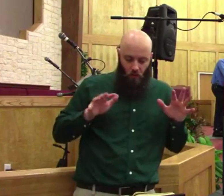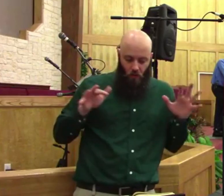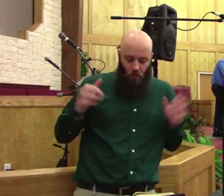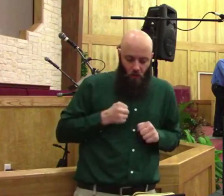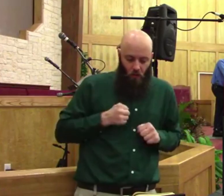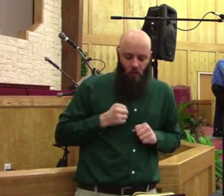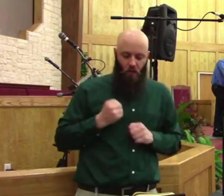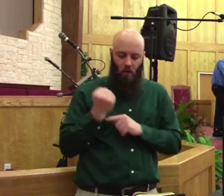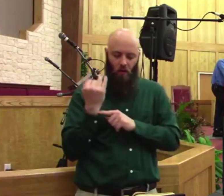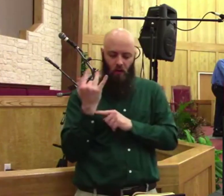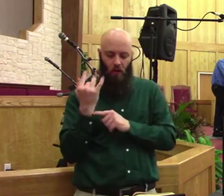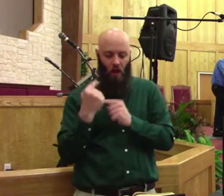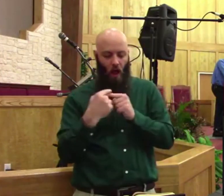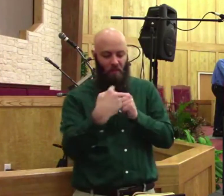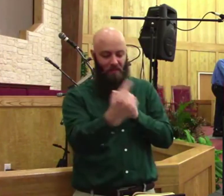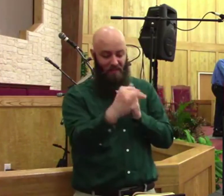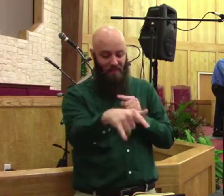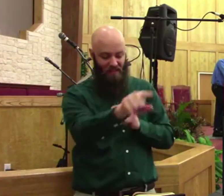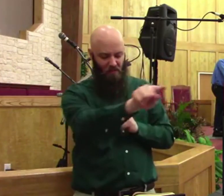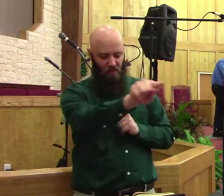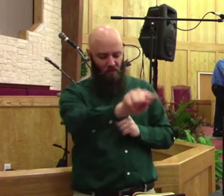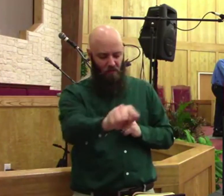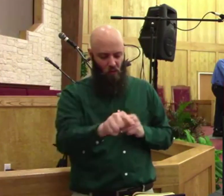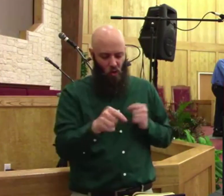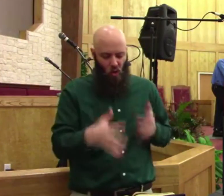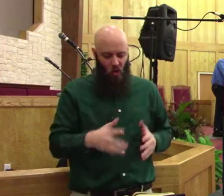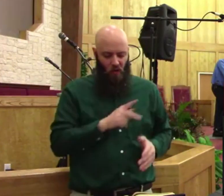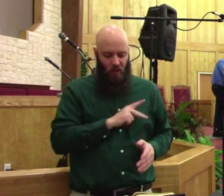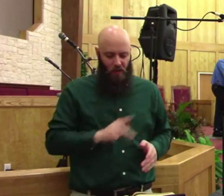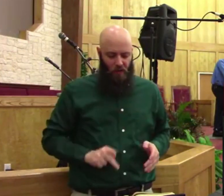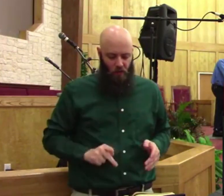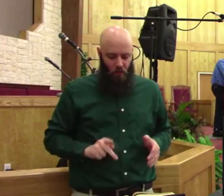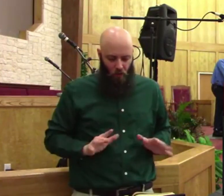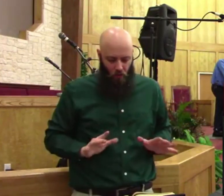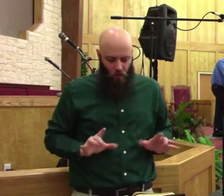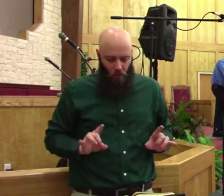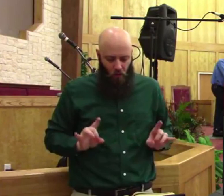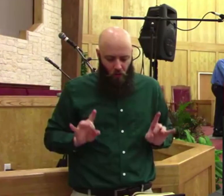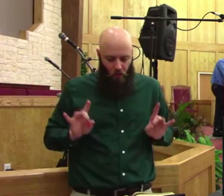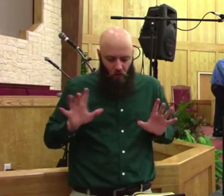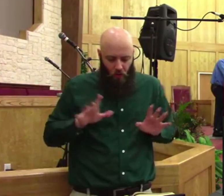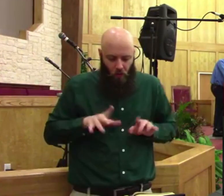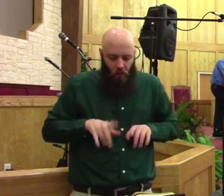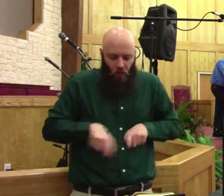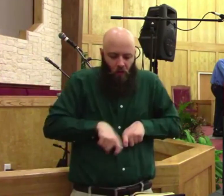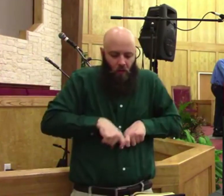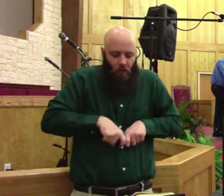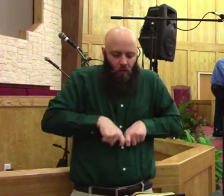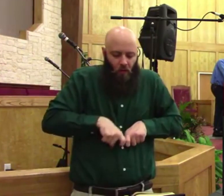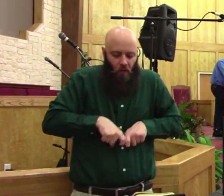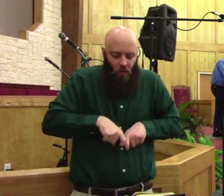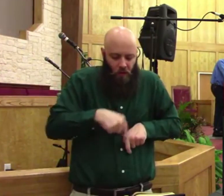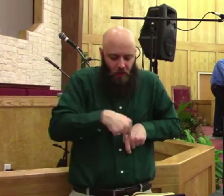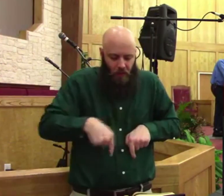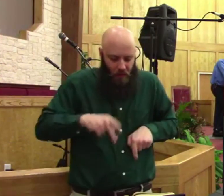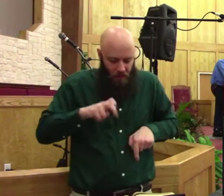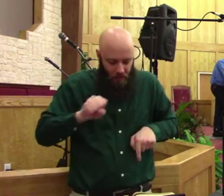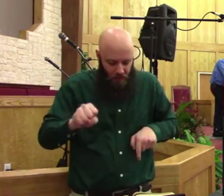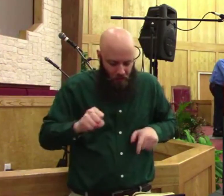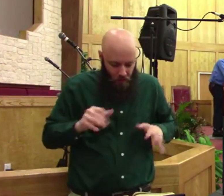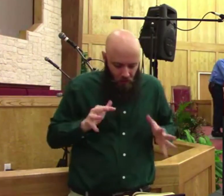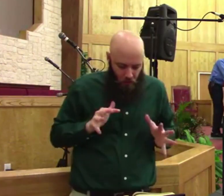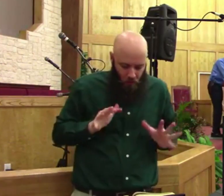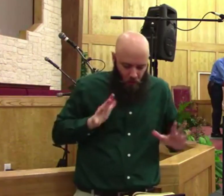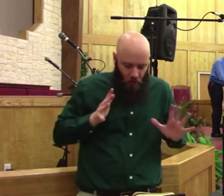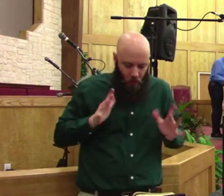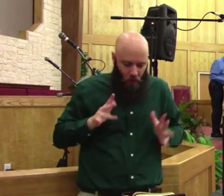the Chaldeans, and the astrologers. The king declared to the wise men of Babylon, "Whoever